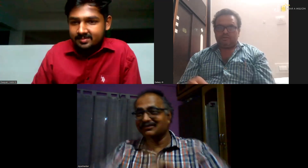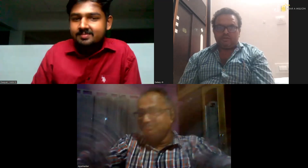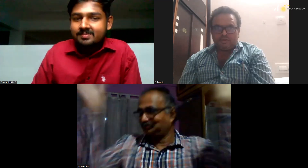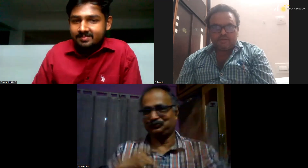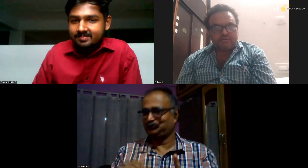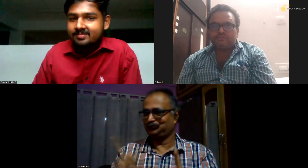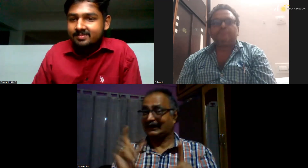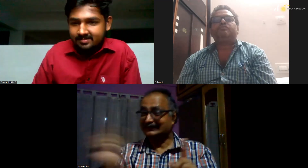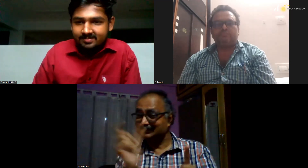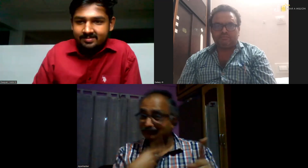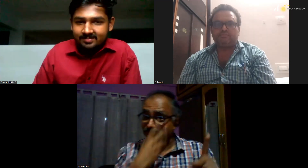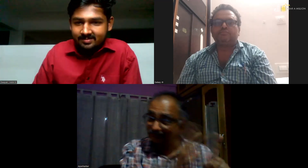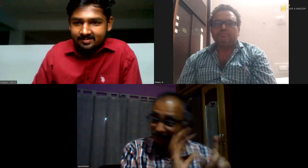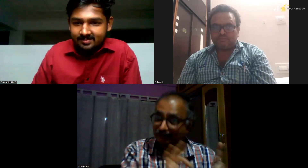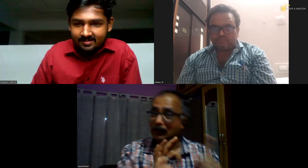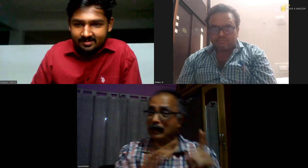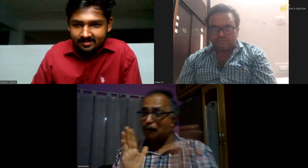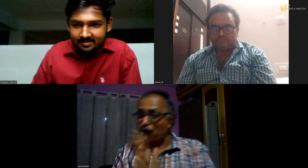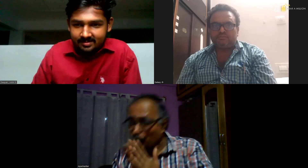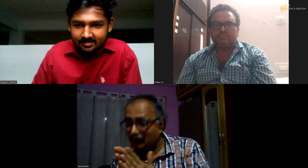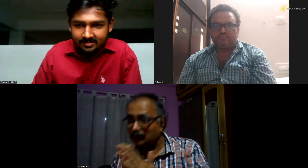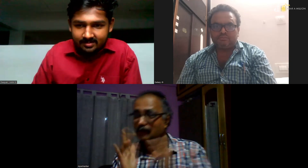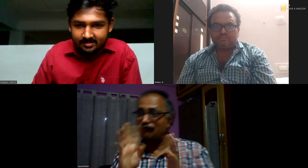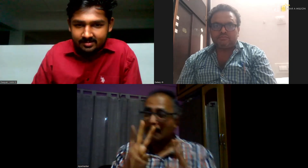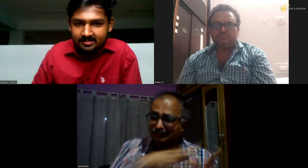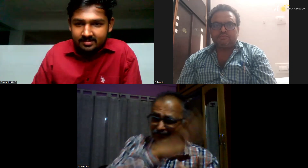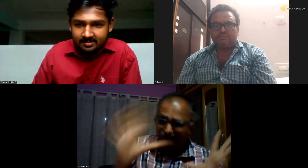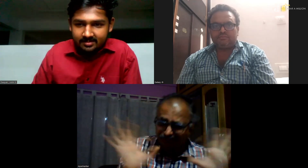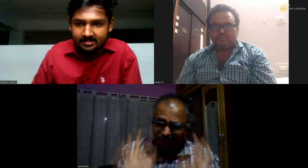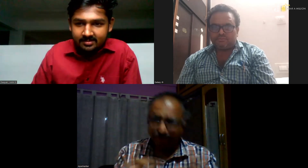got the information like in a much better form.